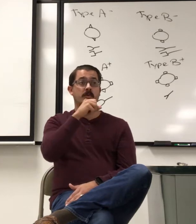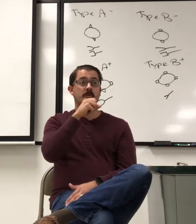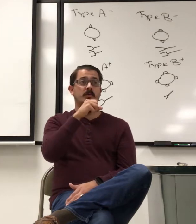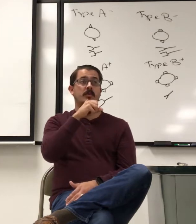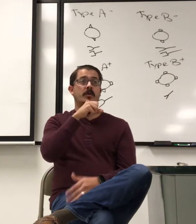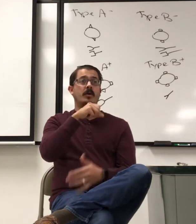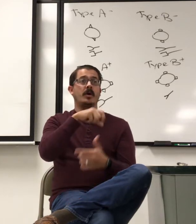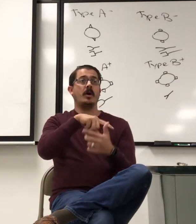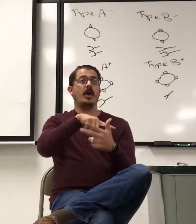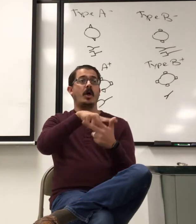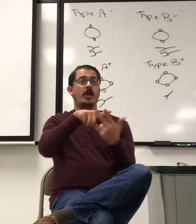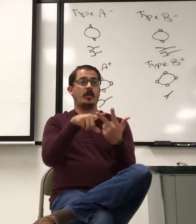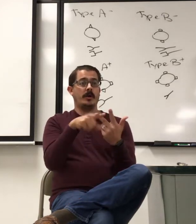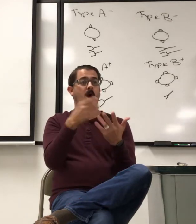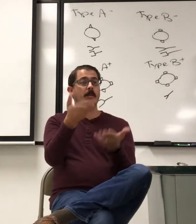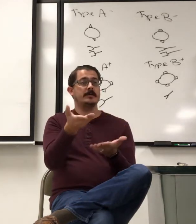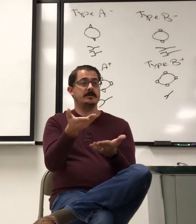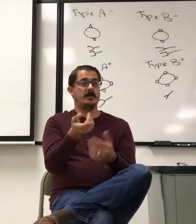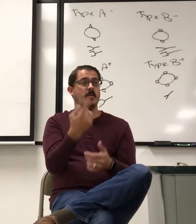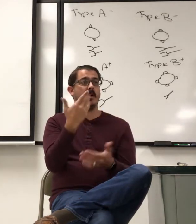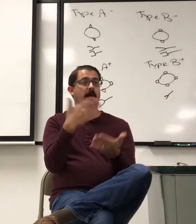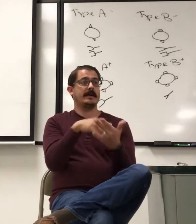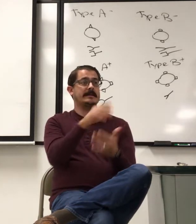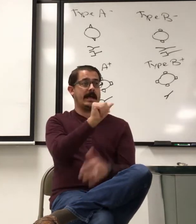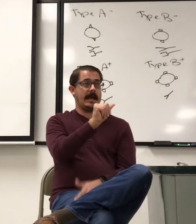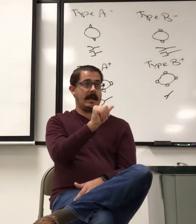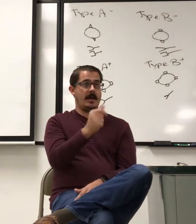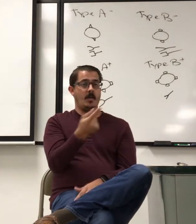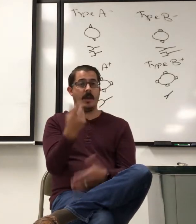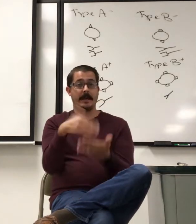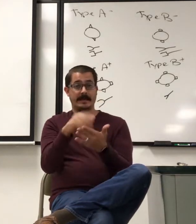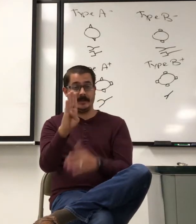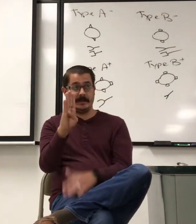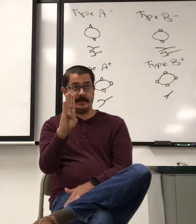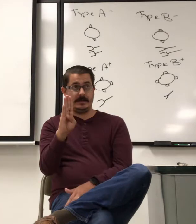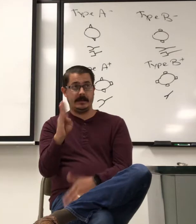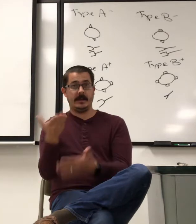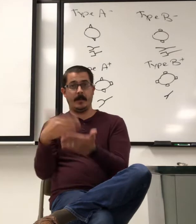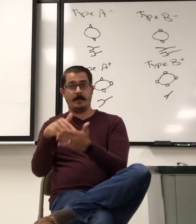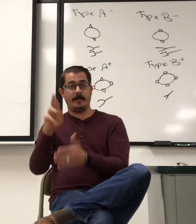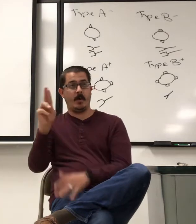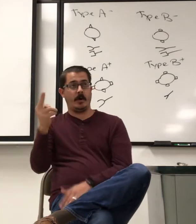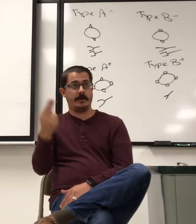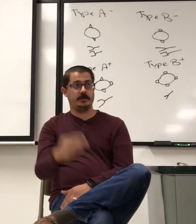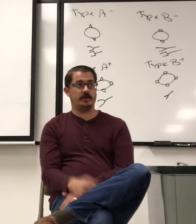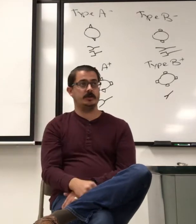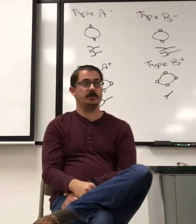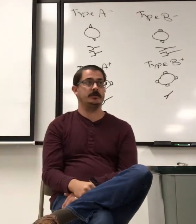are present. The one against A, the one against B, and the one against RH.